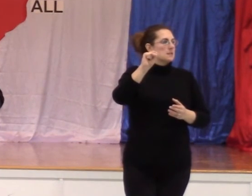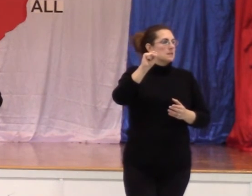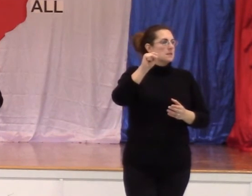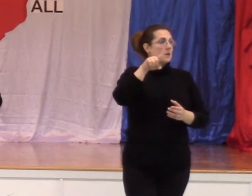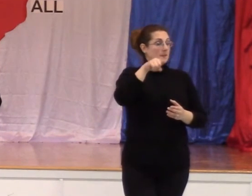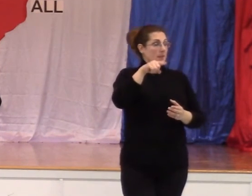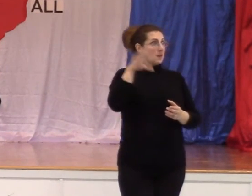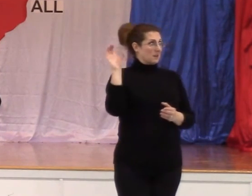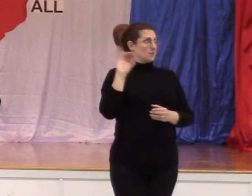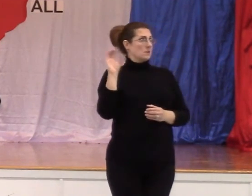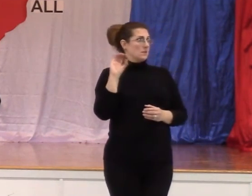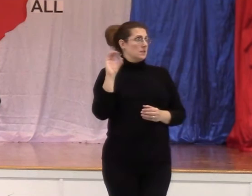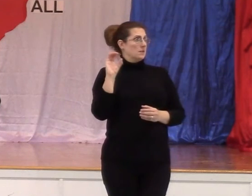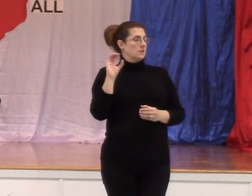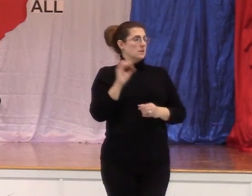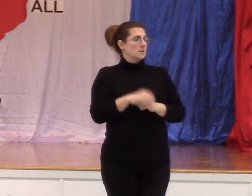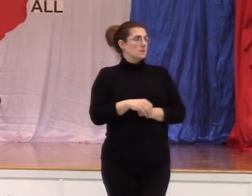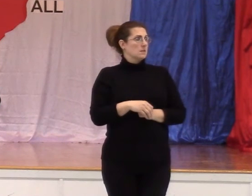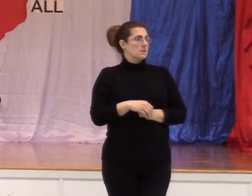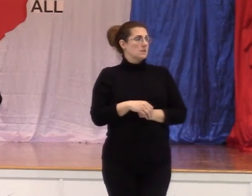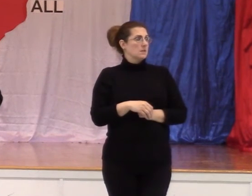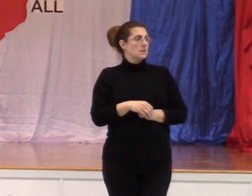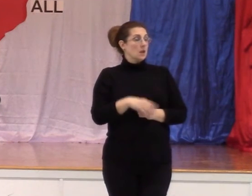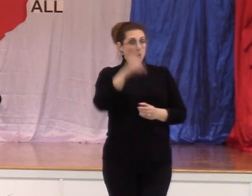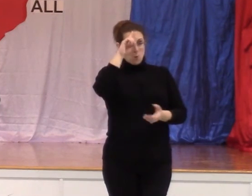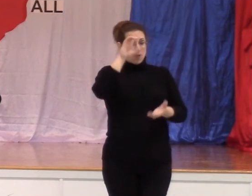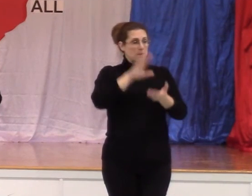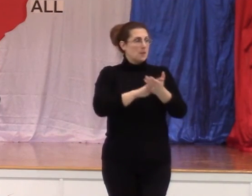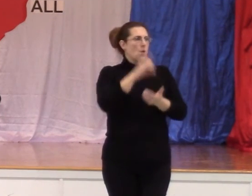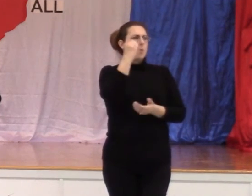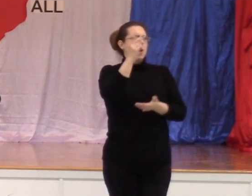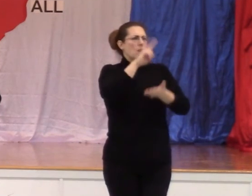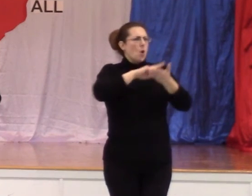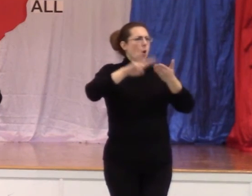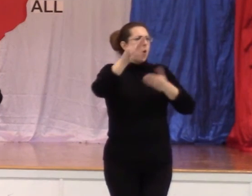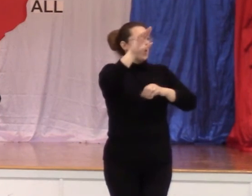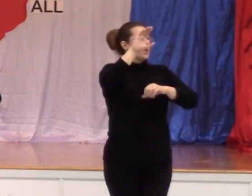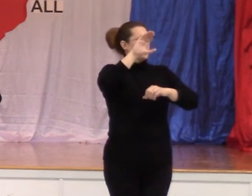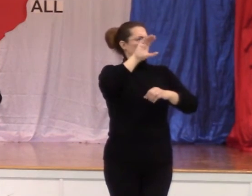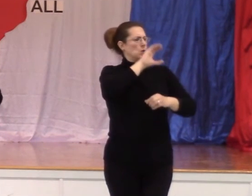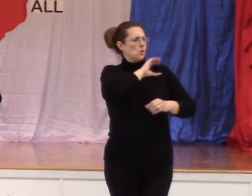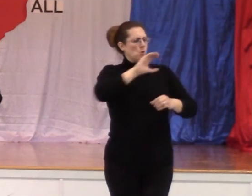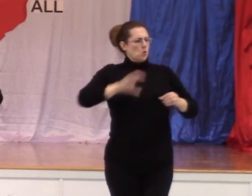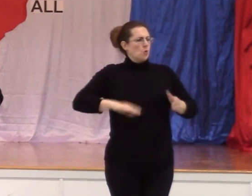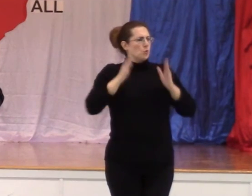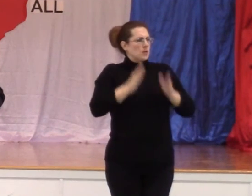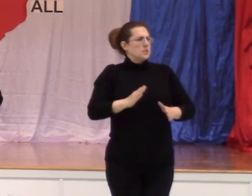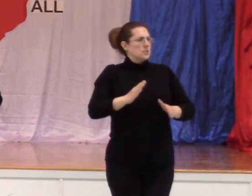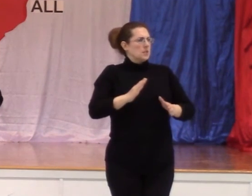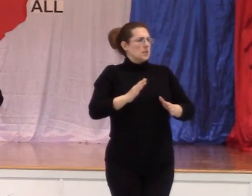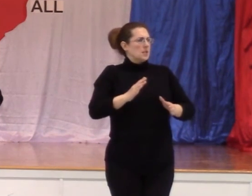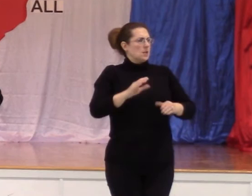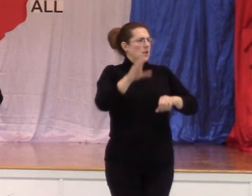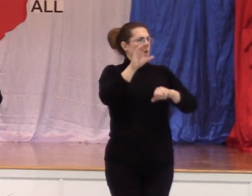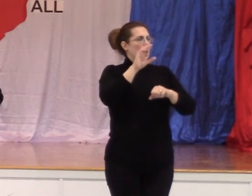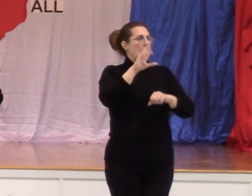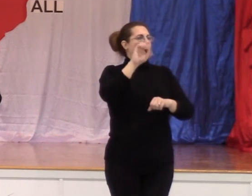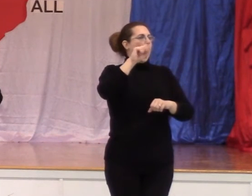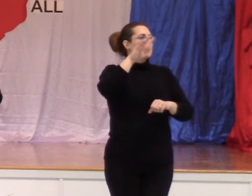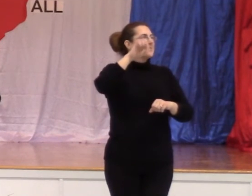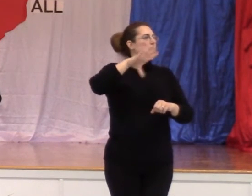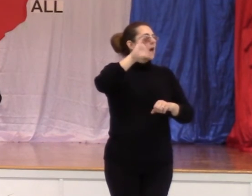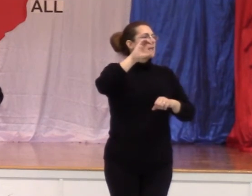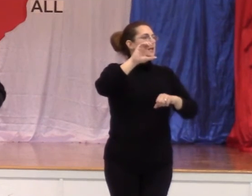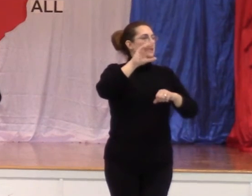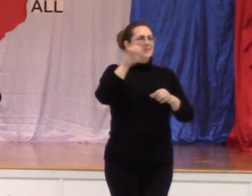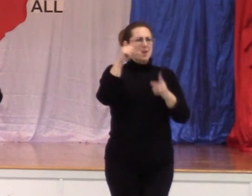they're conservative. We believe in one holy Christian and apostolic church. That